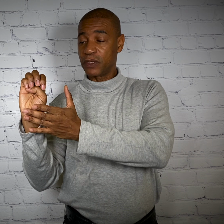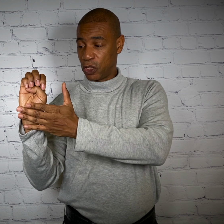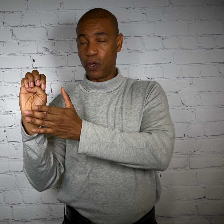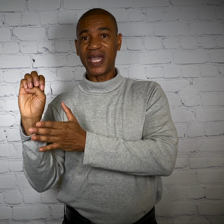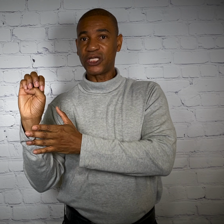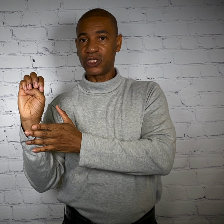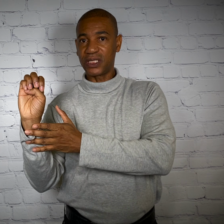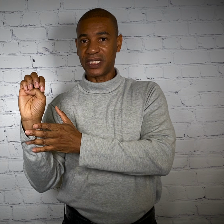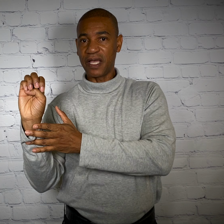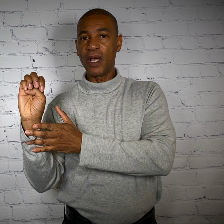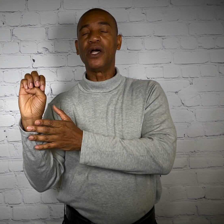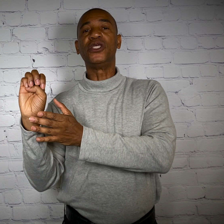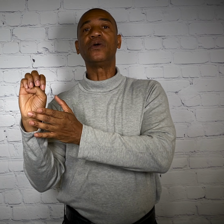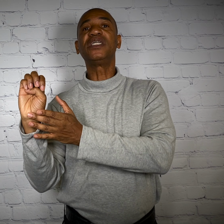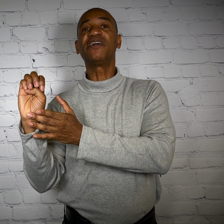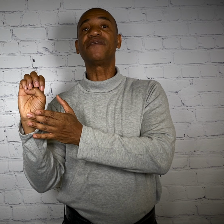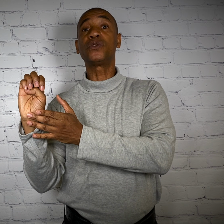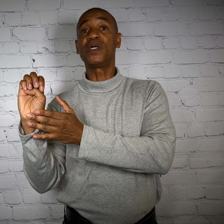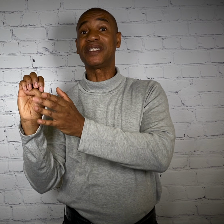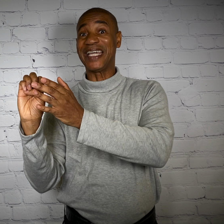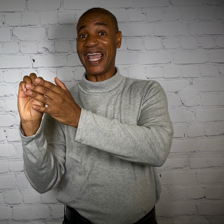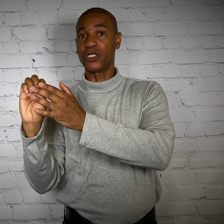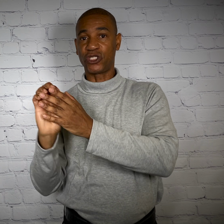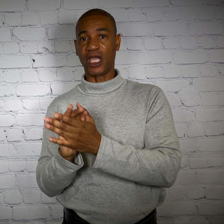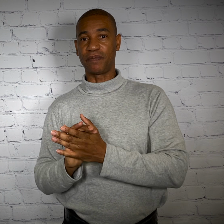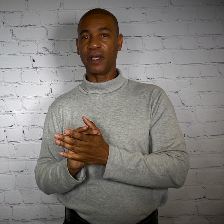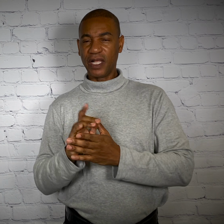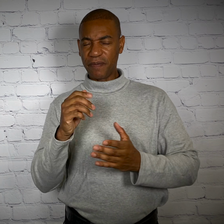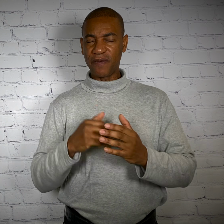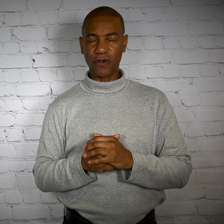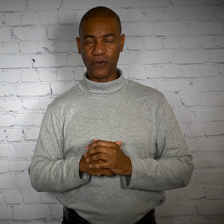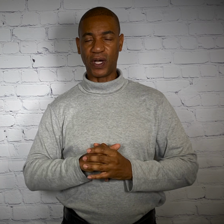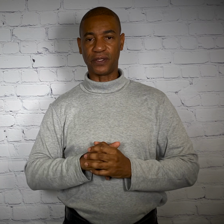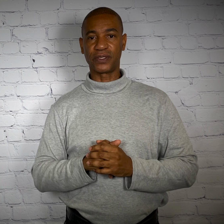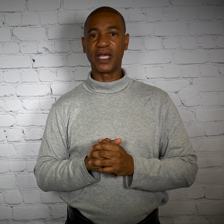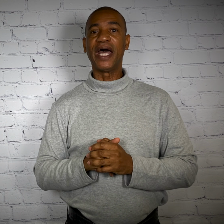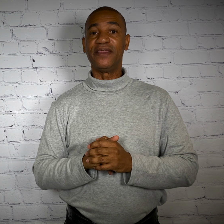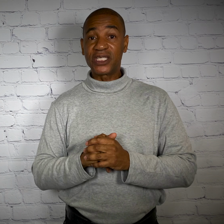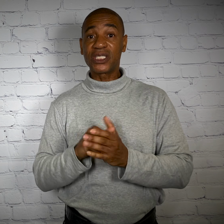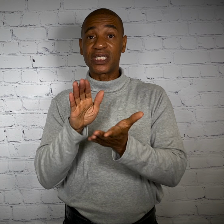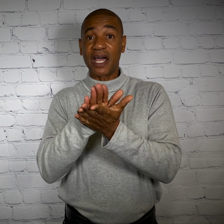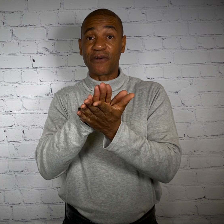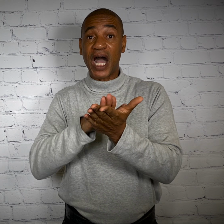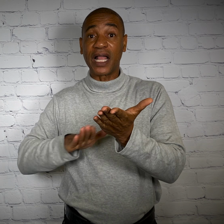the location's the same. The only difference was the hand shape. Let me give you a few others. This is the sign for